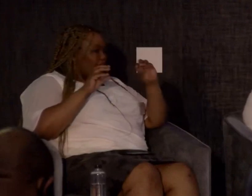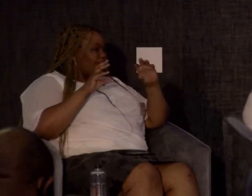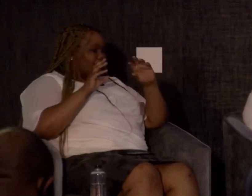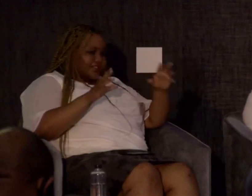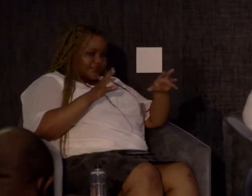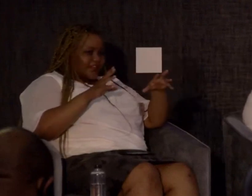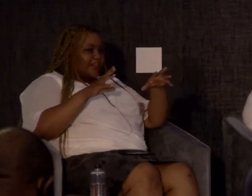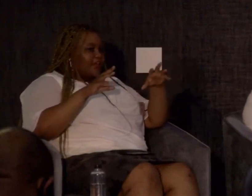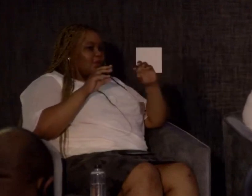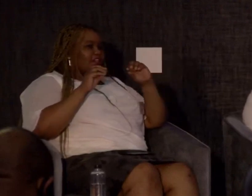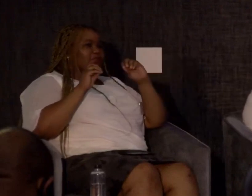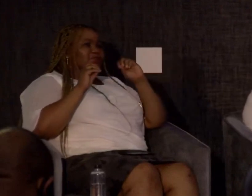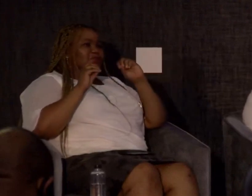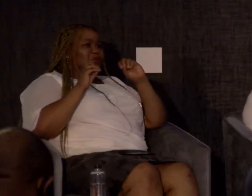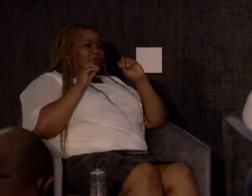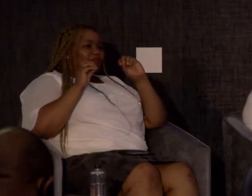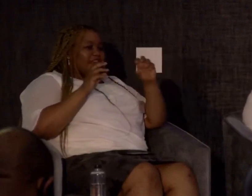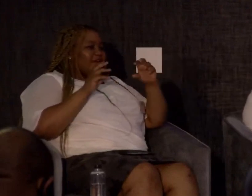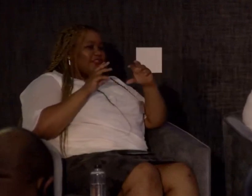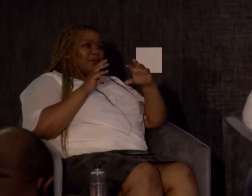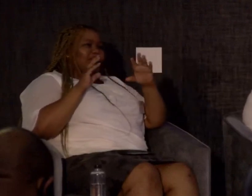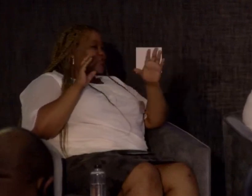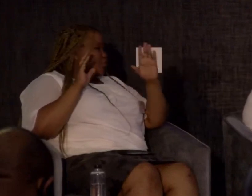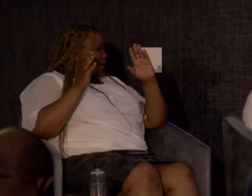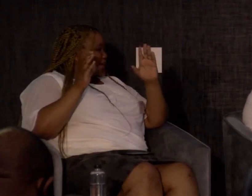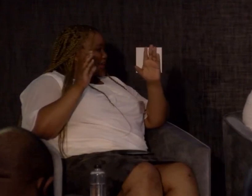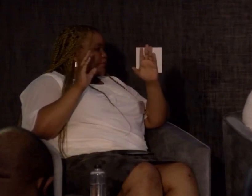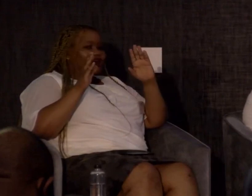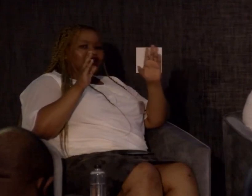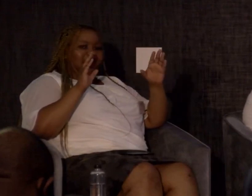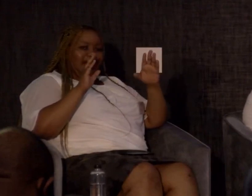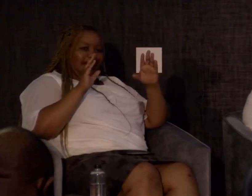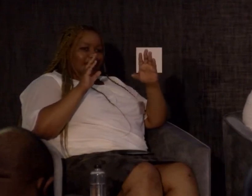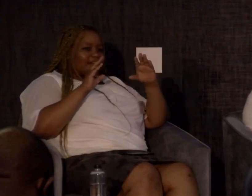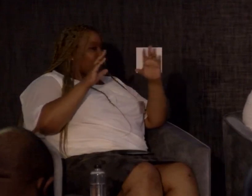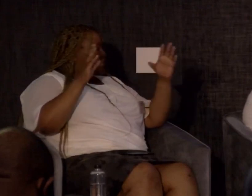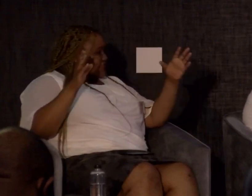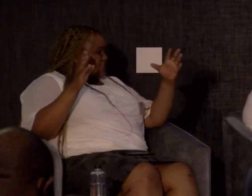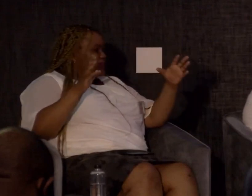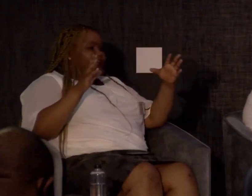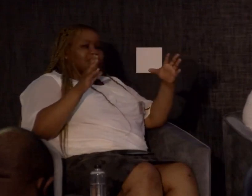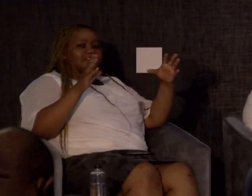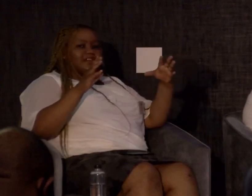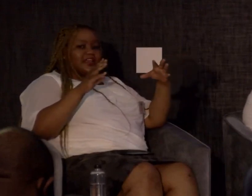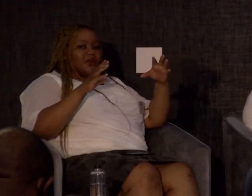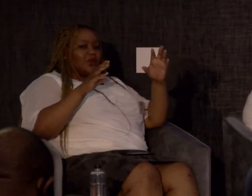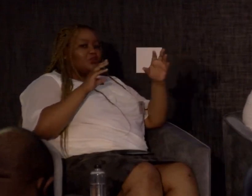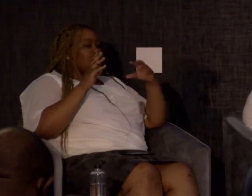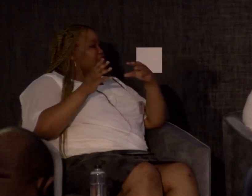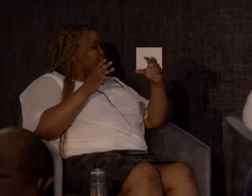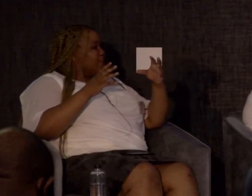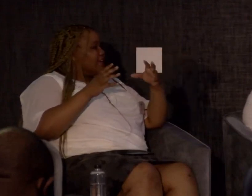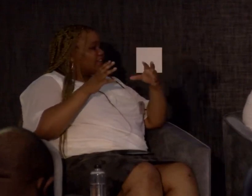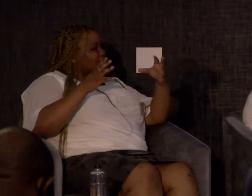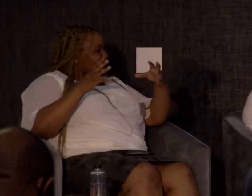will work effectively. We need to think whether we need so many political representatives, or do